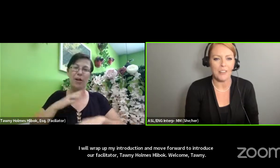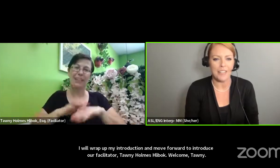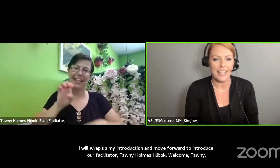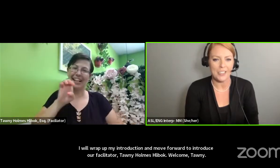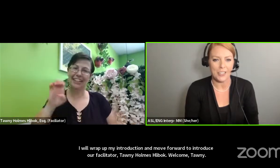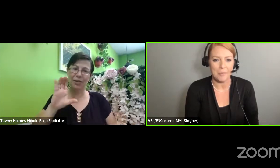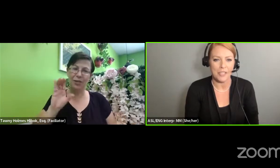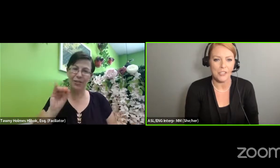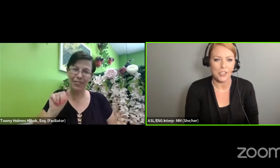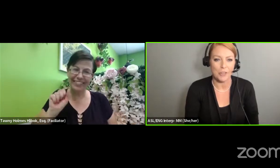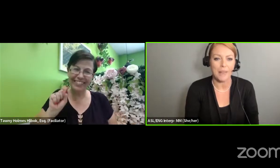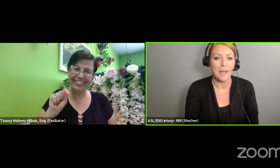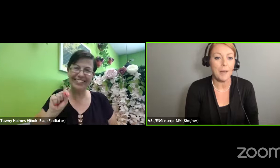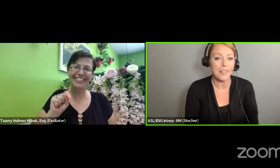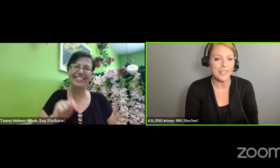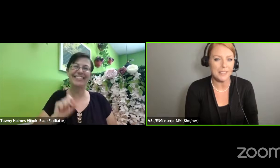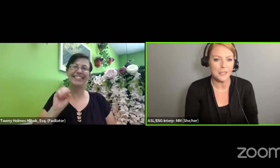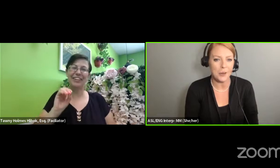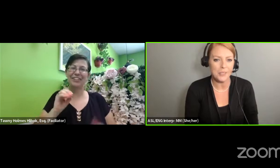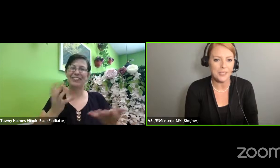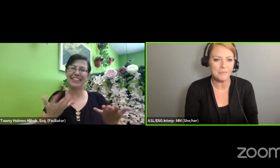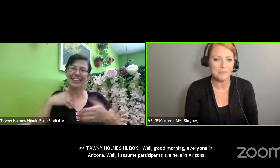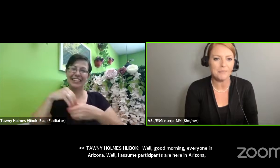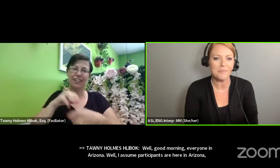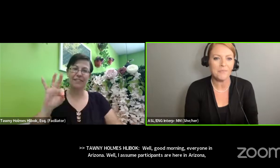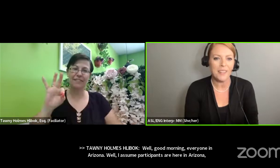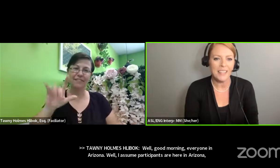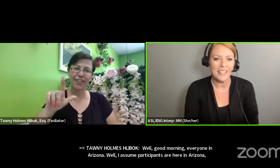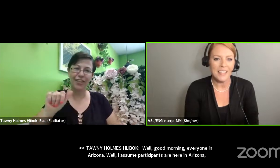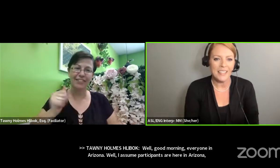traveling or on vacation. I'm not sure. I'm on the East Coast.